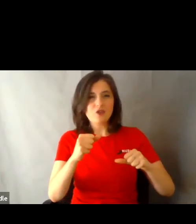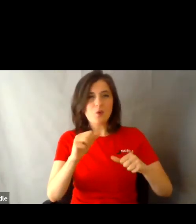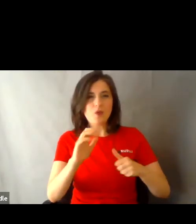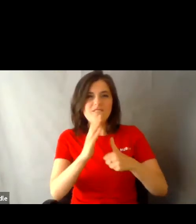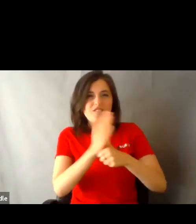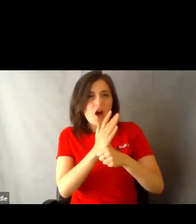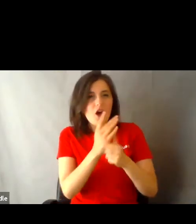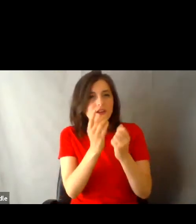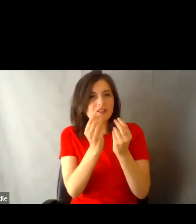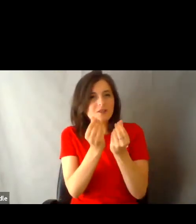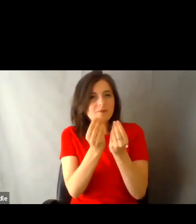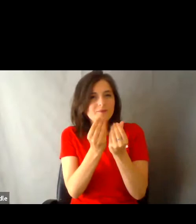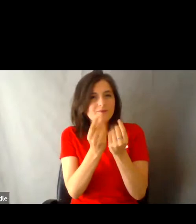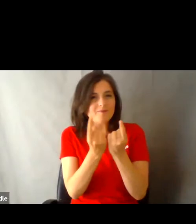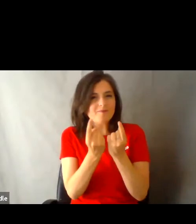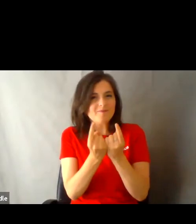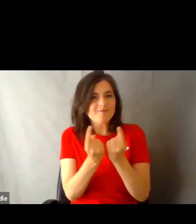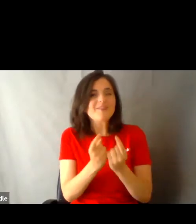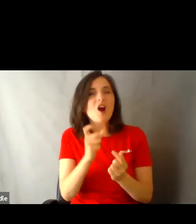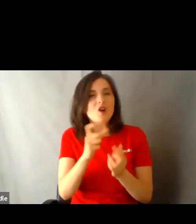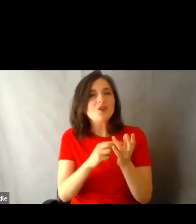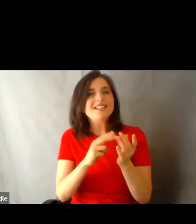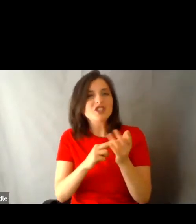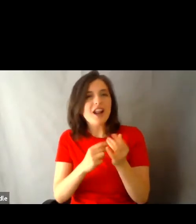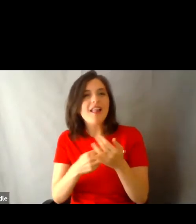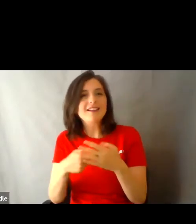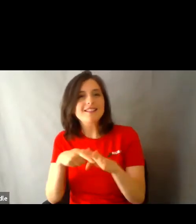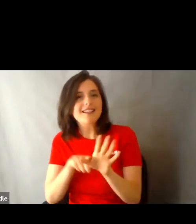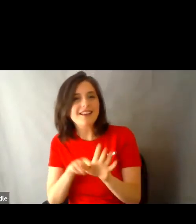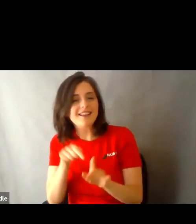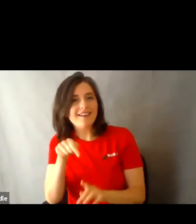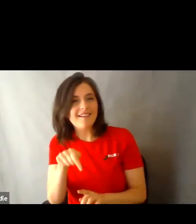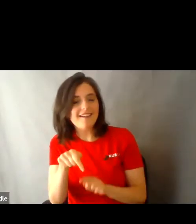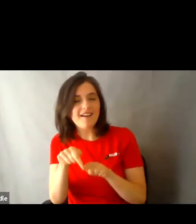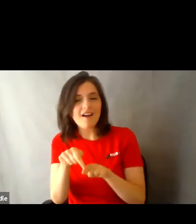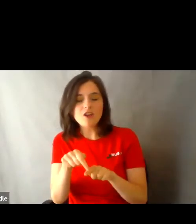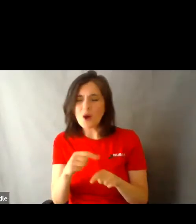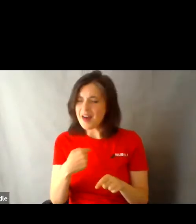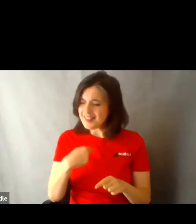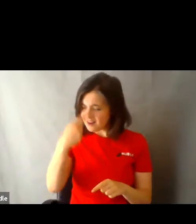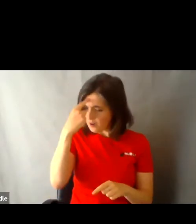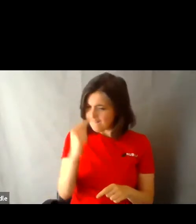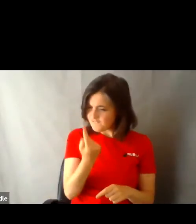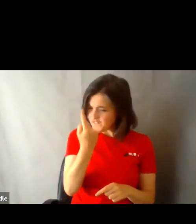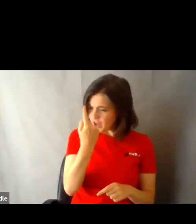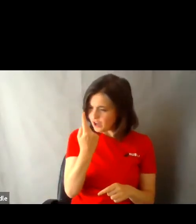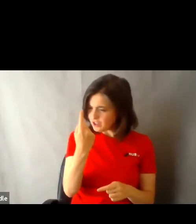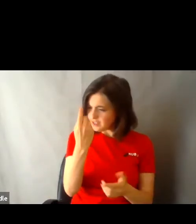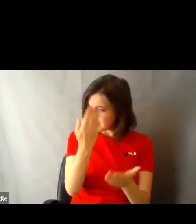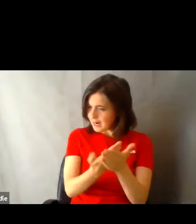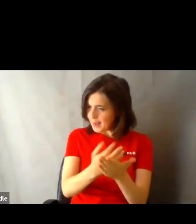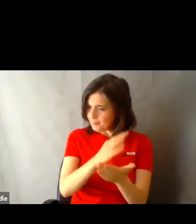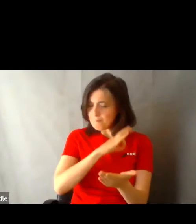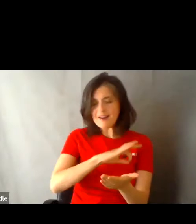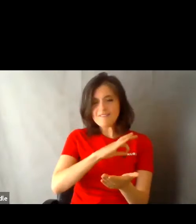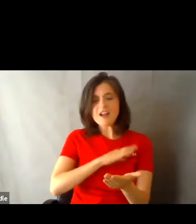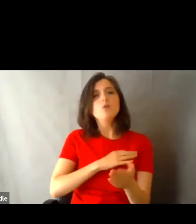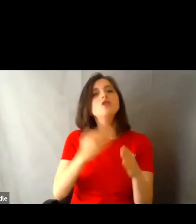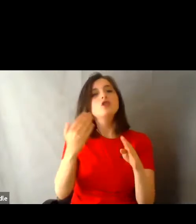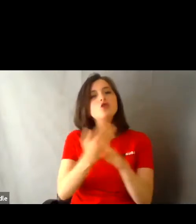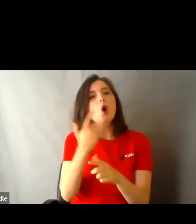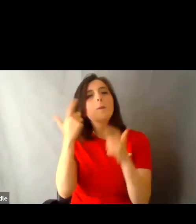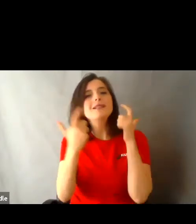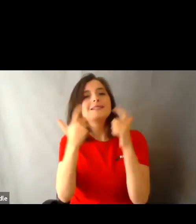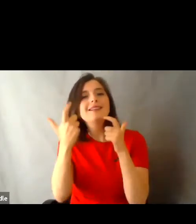elements of conditionality, was I think when I first claimed benefits, it was job seekers allowance. You had to write